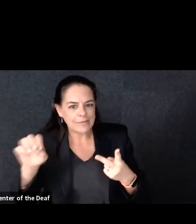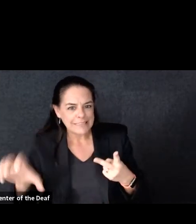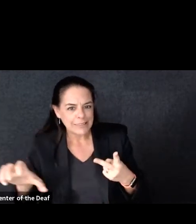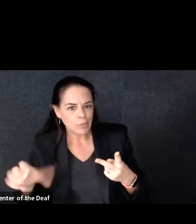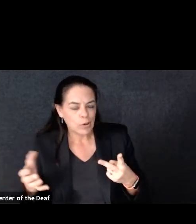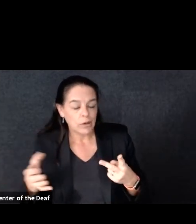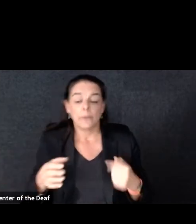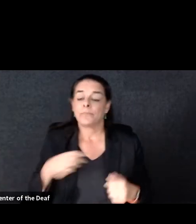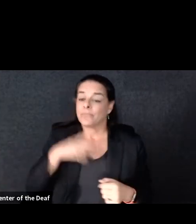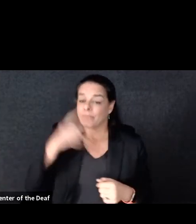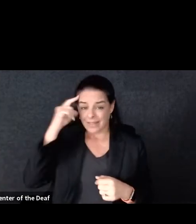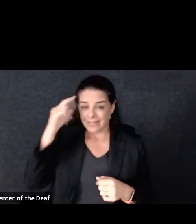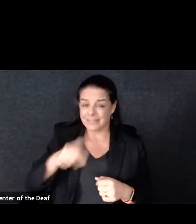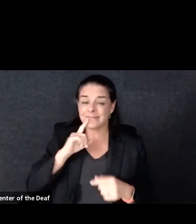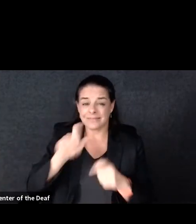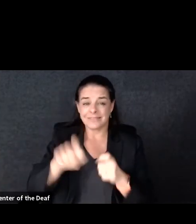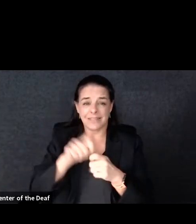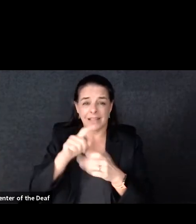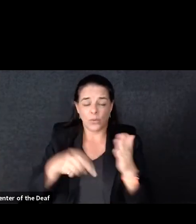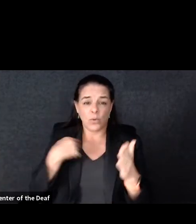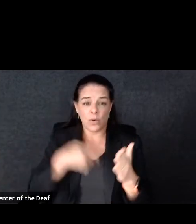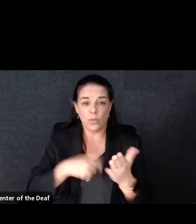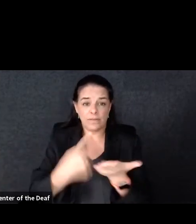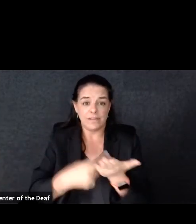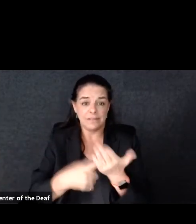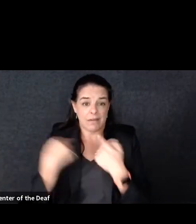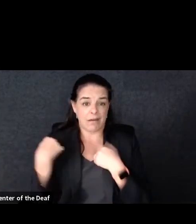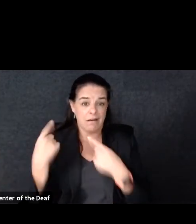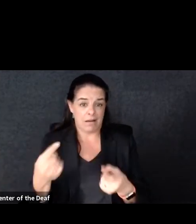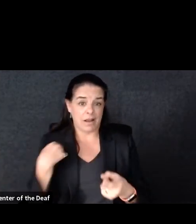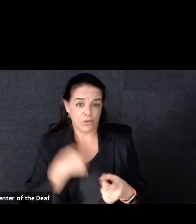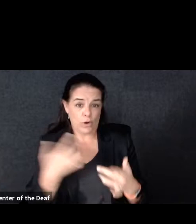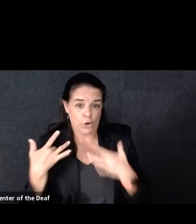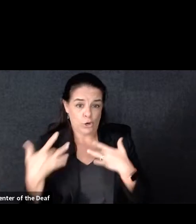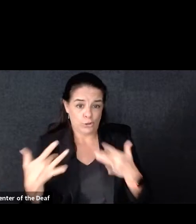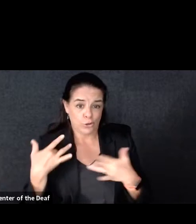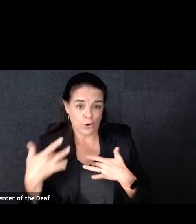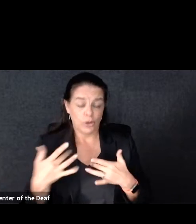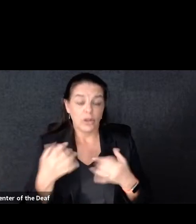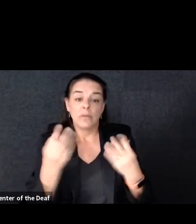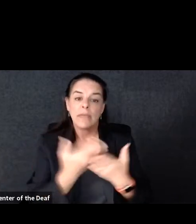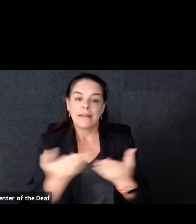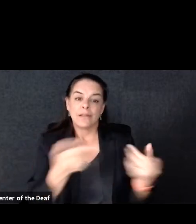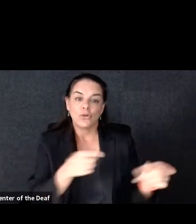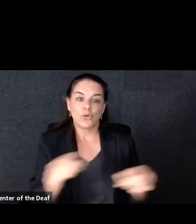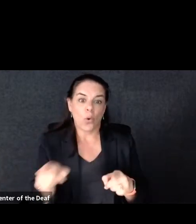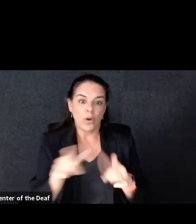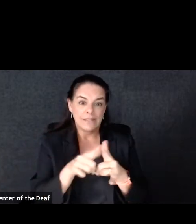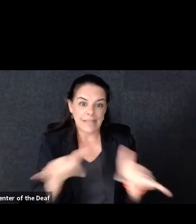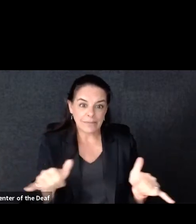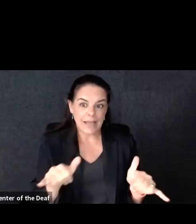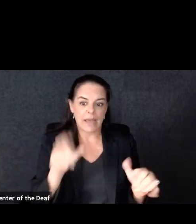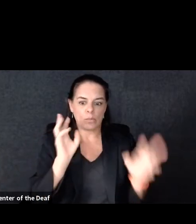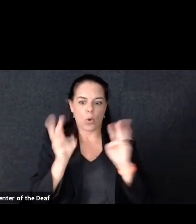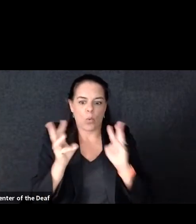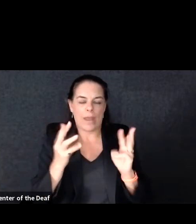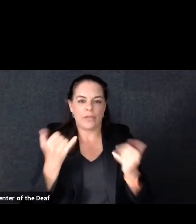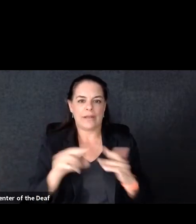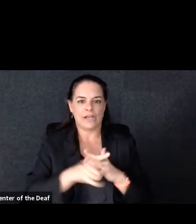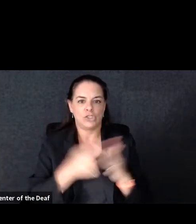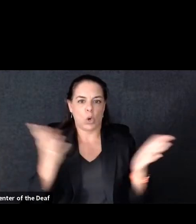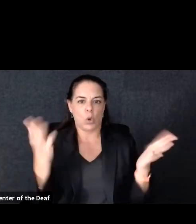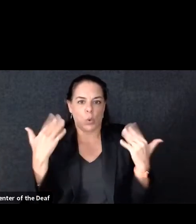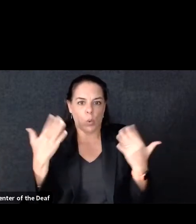what we've been talking about that we're concerned about. So you have a lot of things happening at one time. The weather's getting a little cooler, and that's going to move